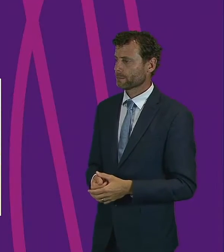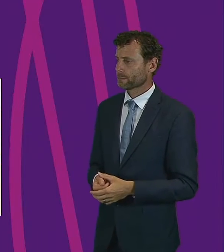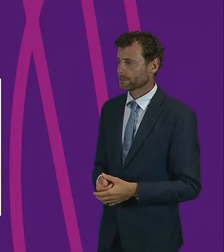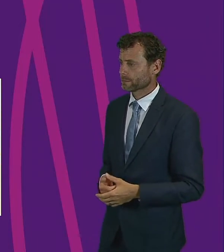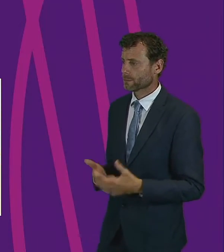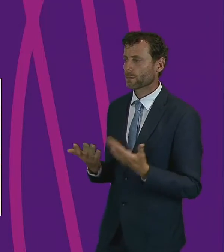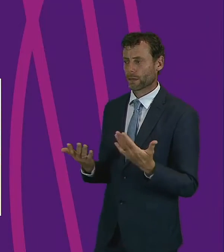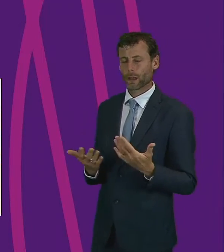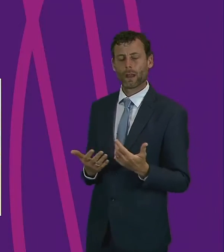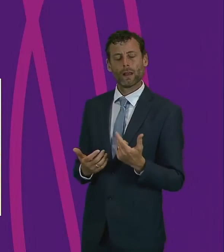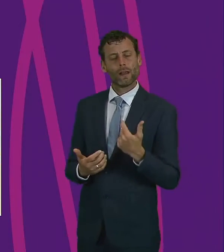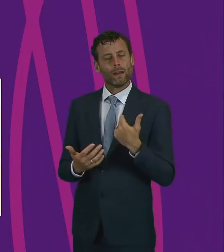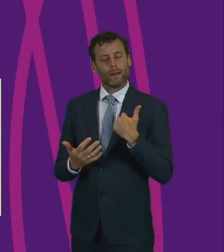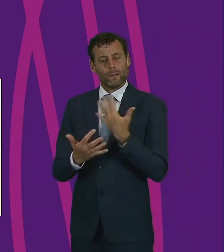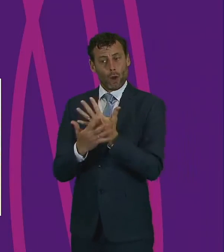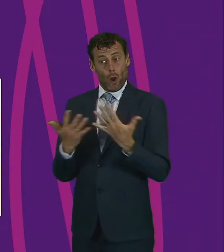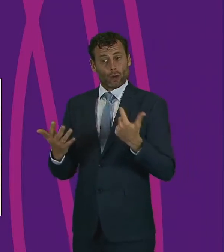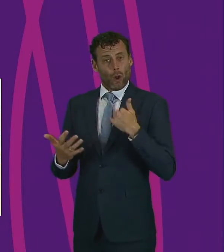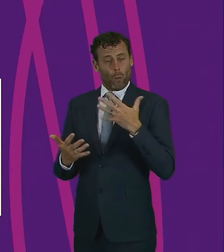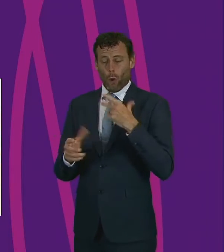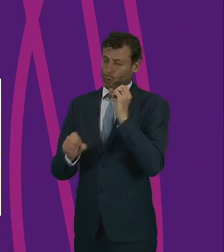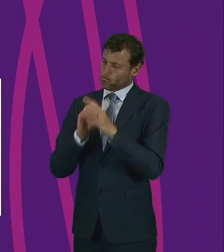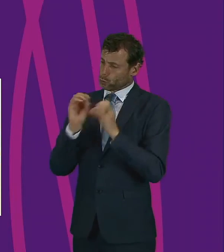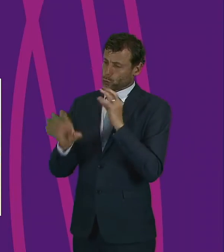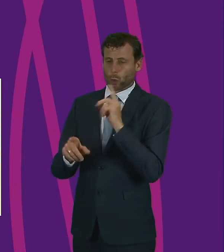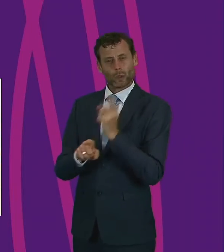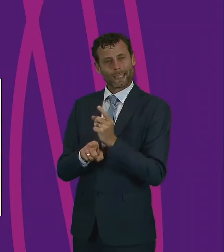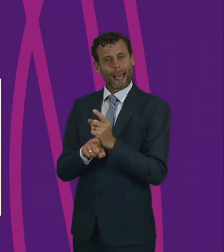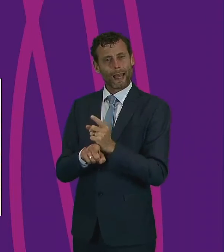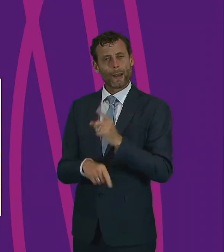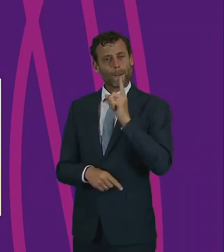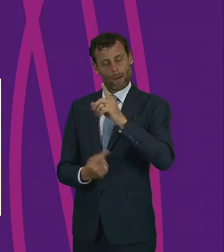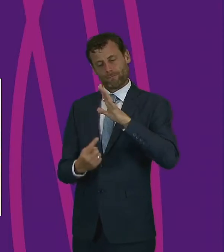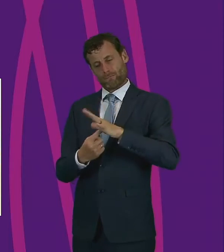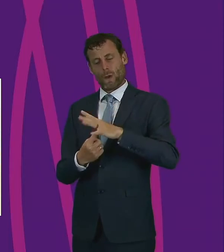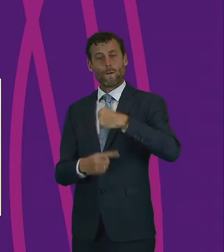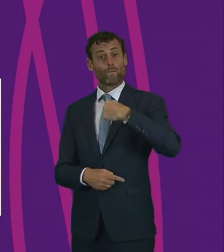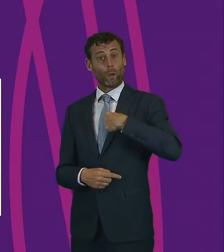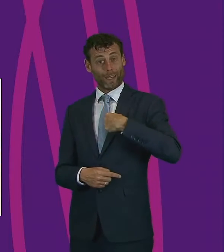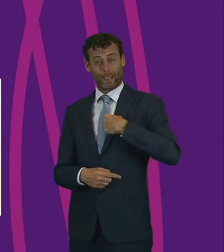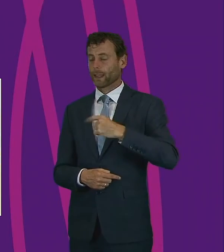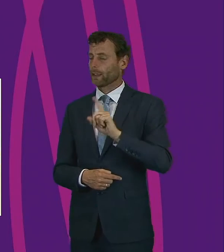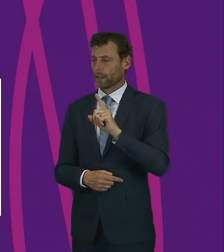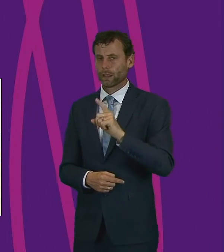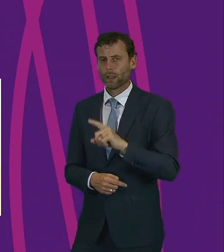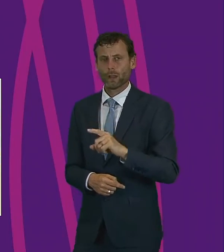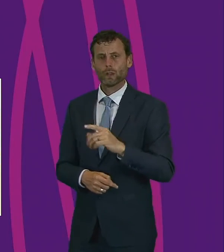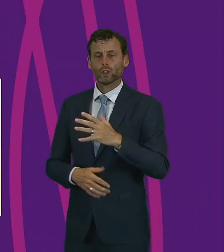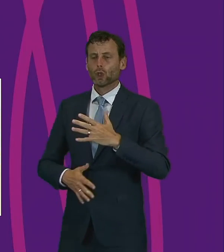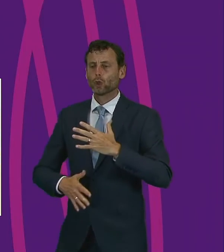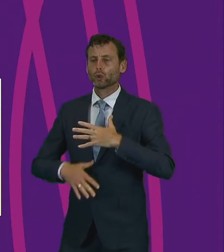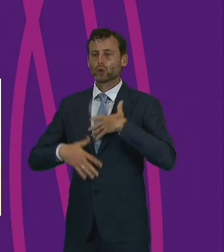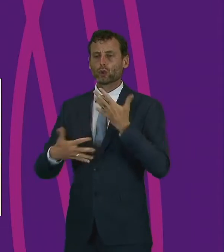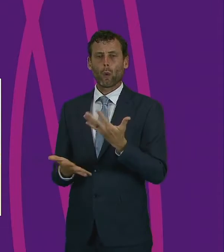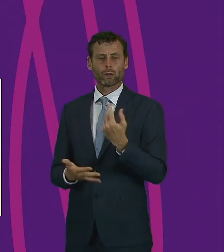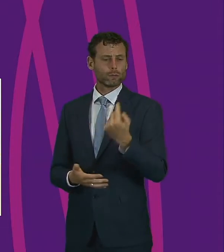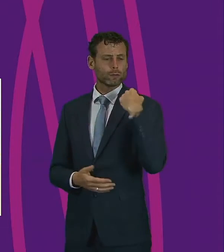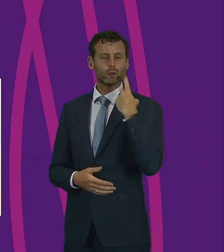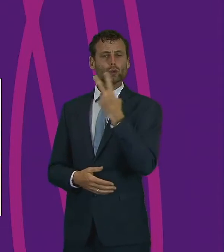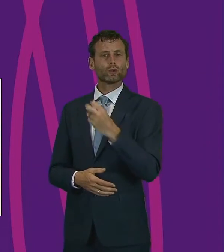much that can be said, but I think, for me, a key theme that's emerged from this debate is that we must not repeat the mistakes of